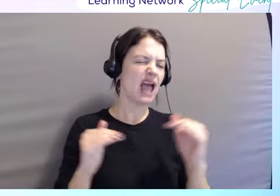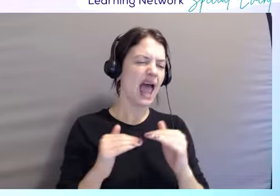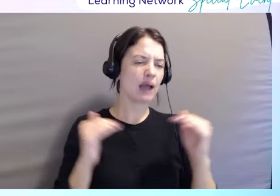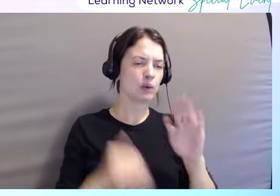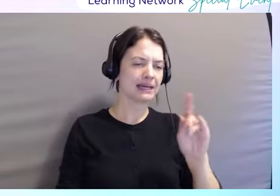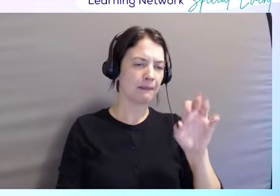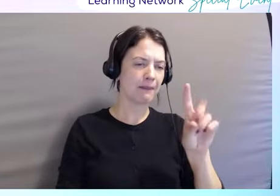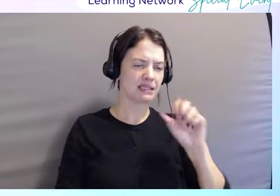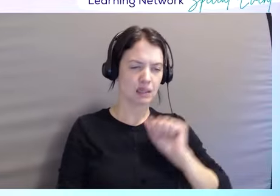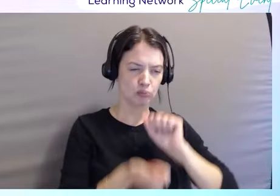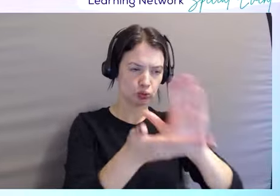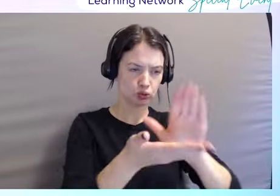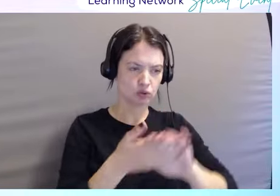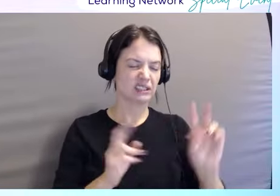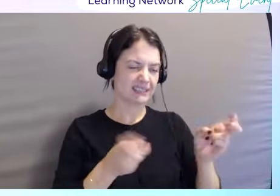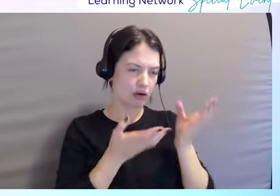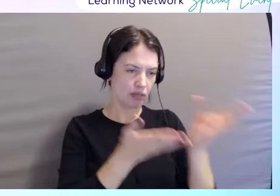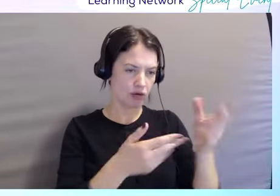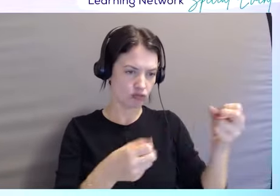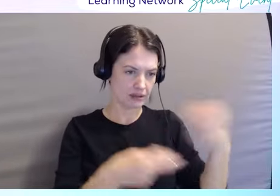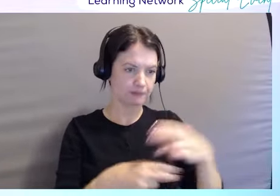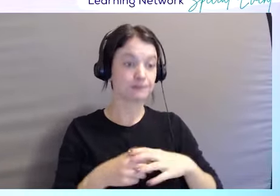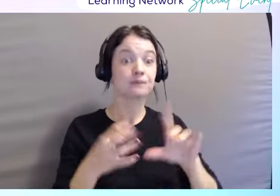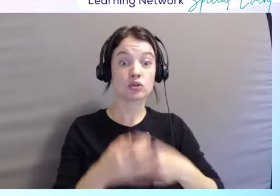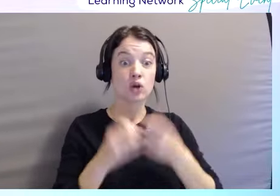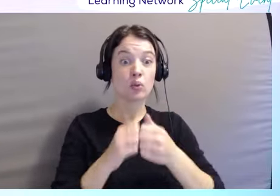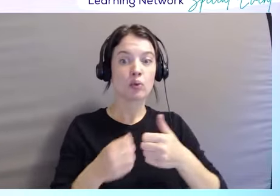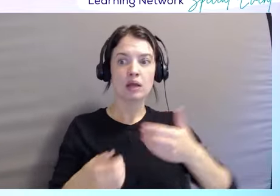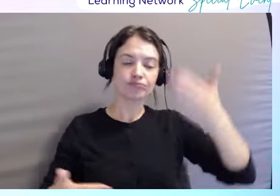like to start with a land acknowledgement.